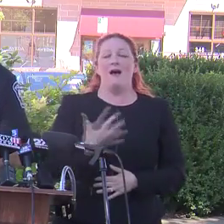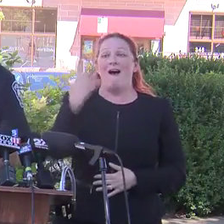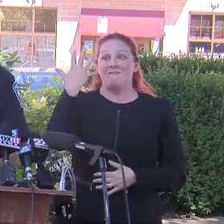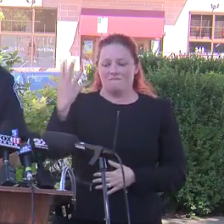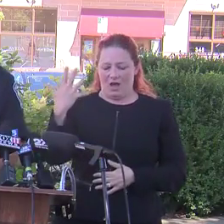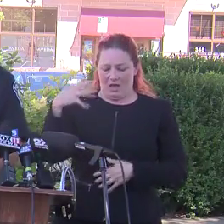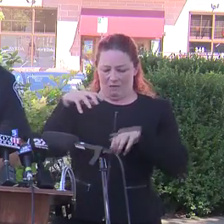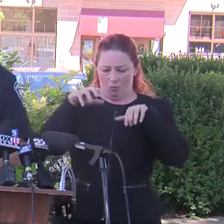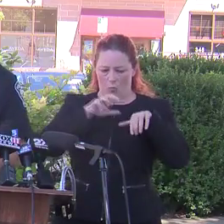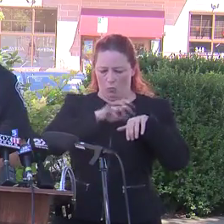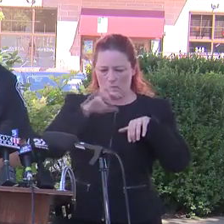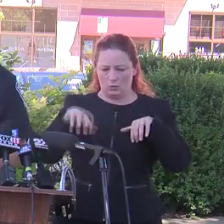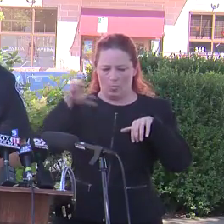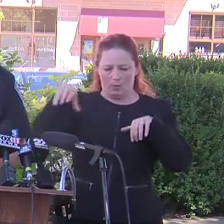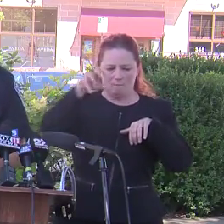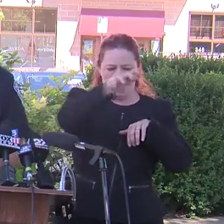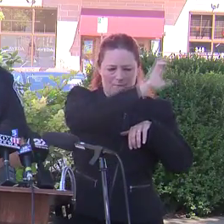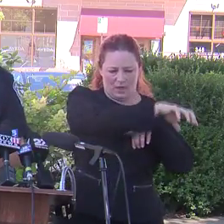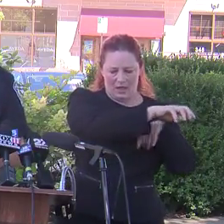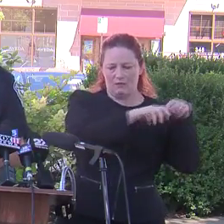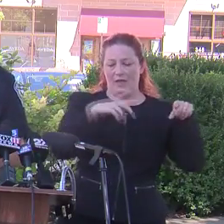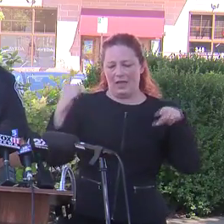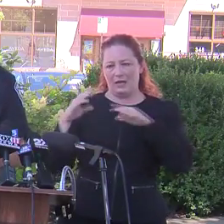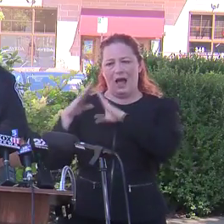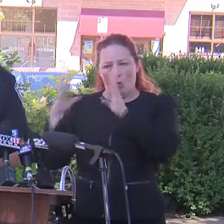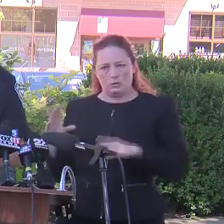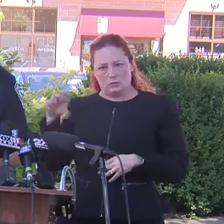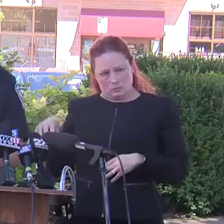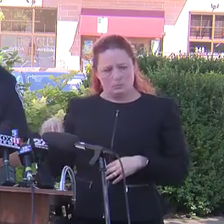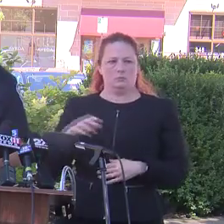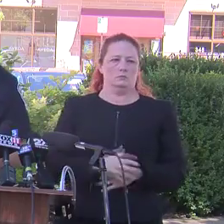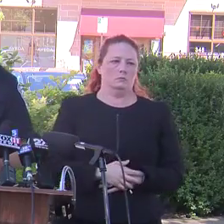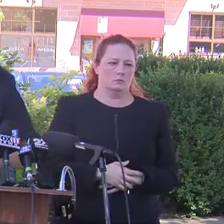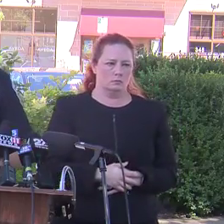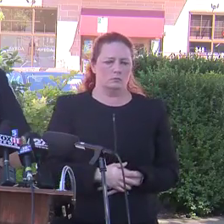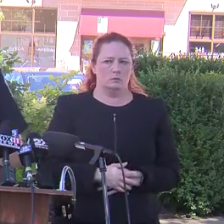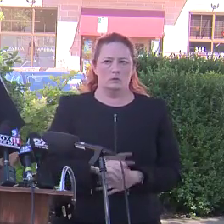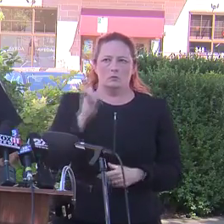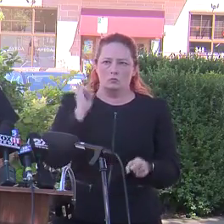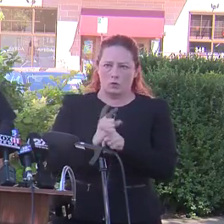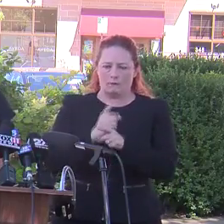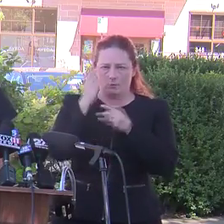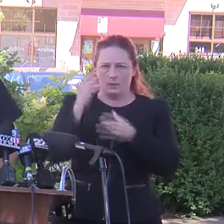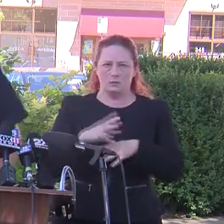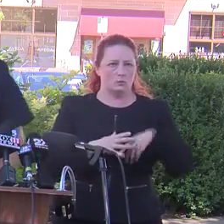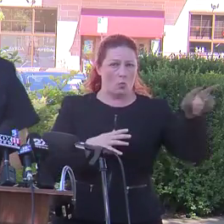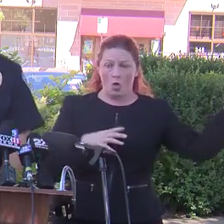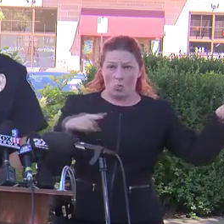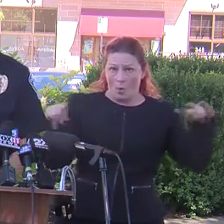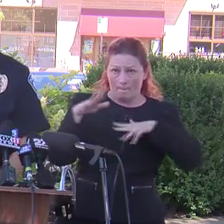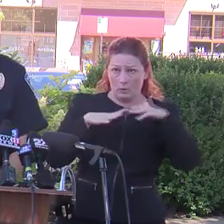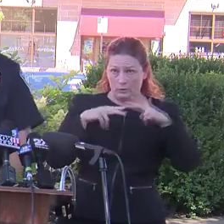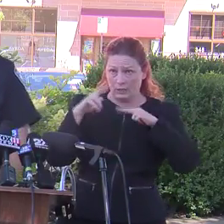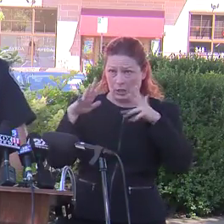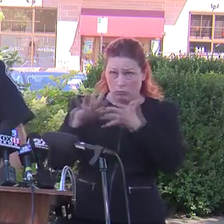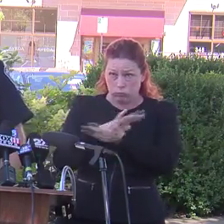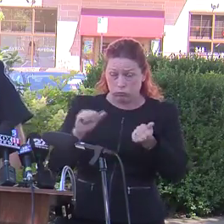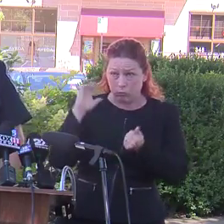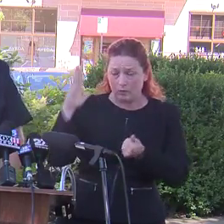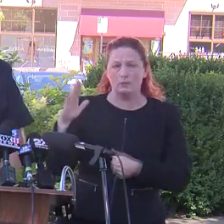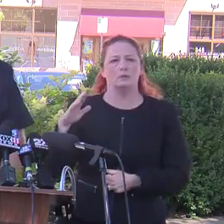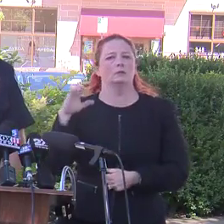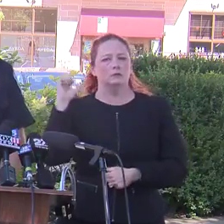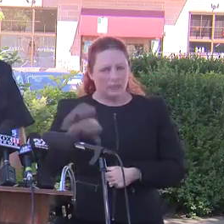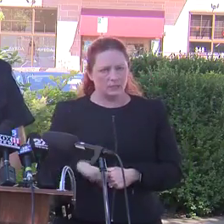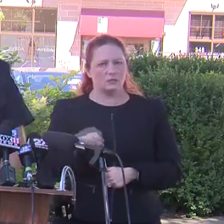guys asking those questions and understand this. I'm going to get you as most accurate information as possible. They're not salvageable. They're going to be torn down. They're